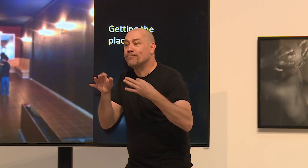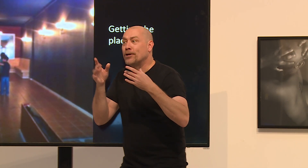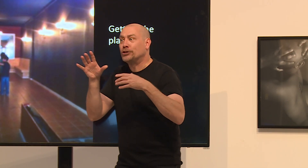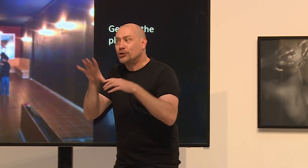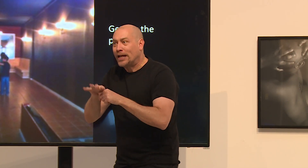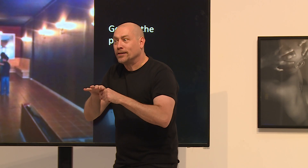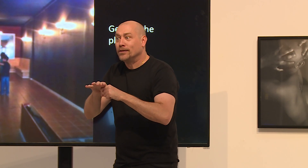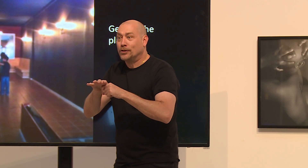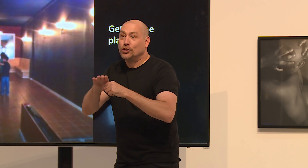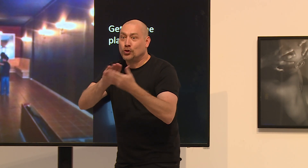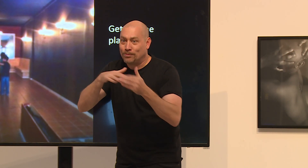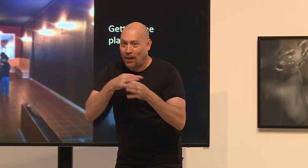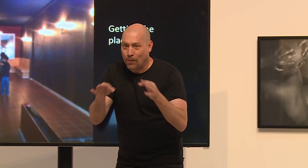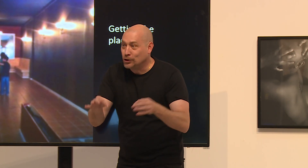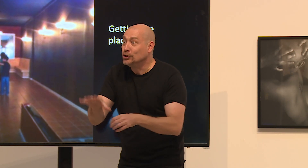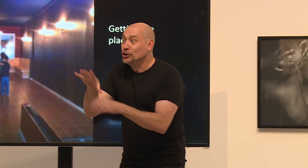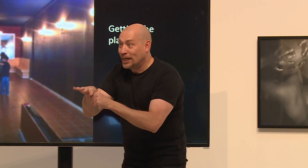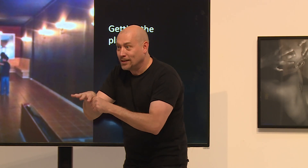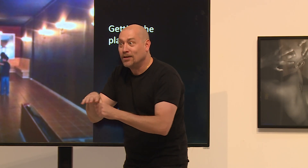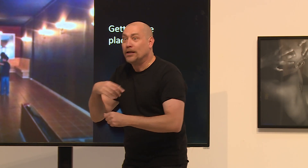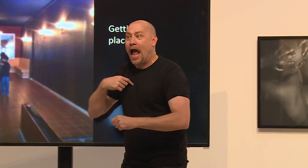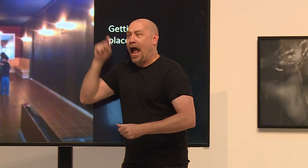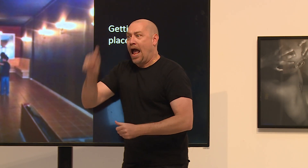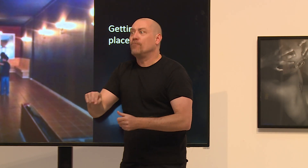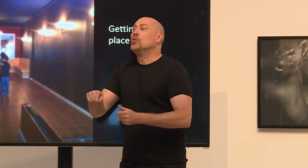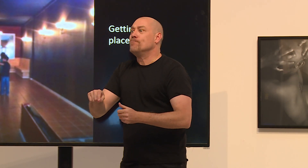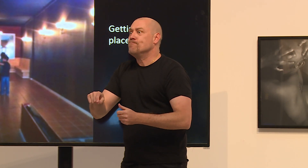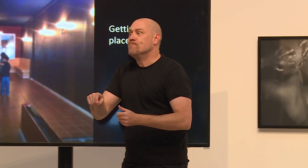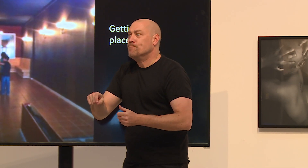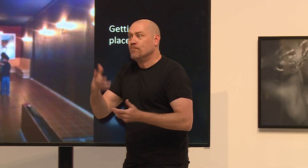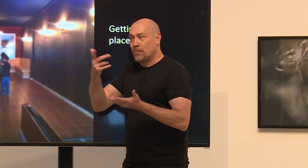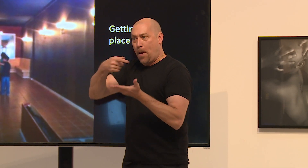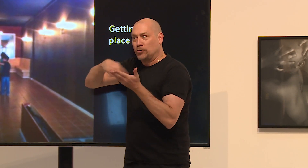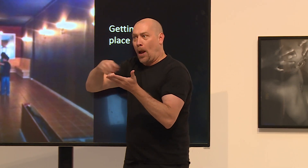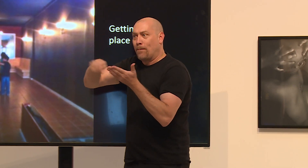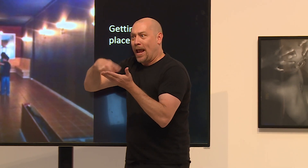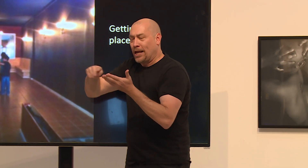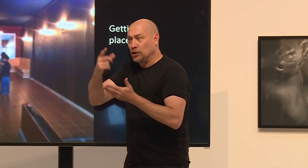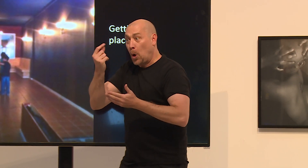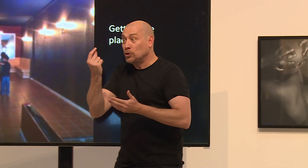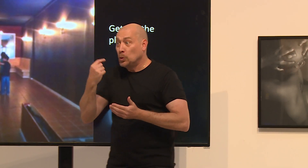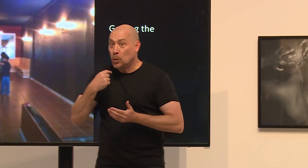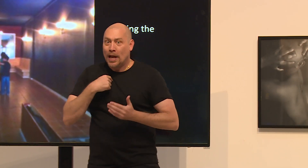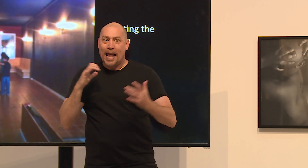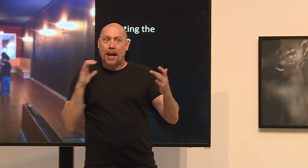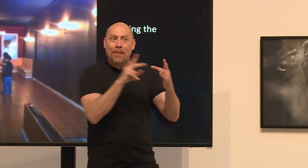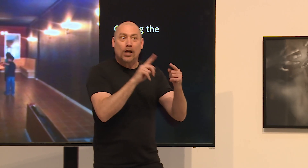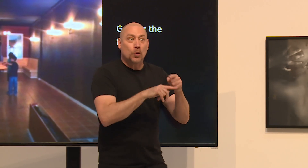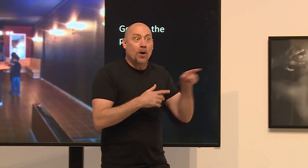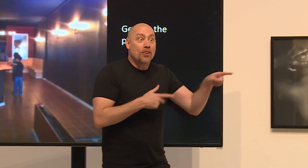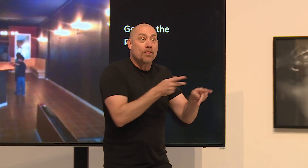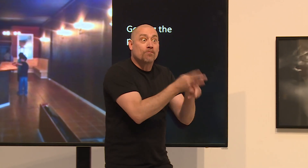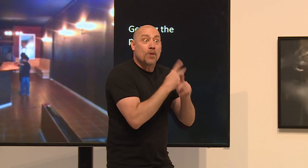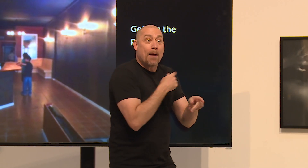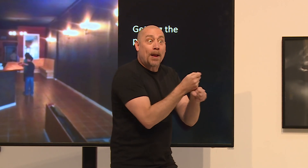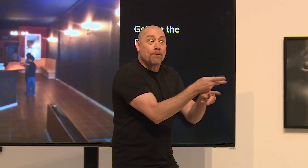You can't do that after the fact. You have to do it in advance. Because remember, you've